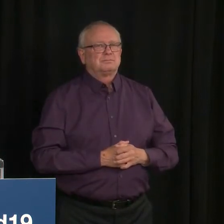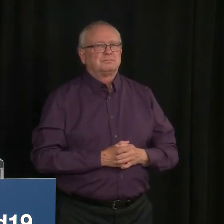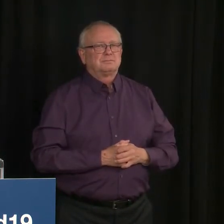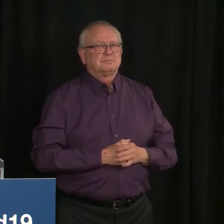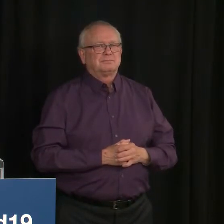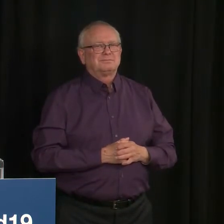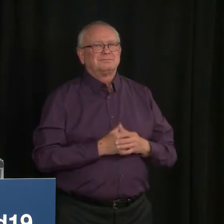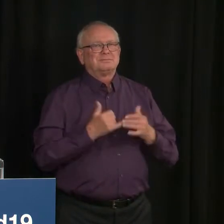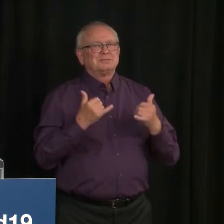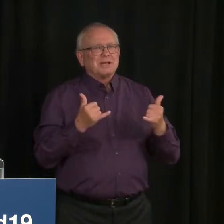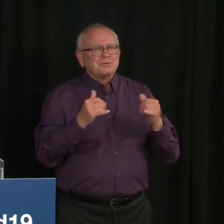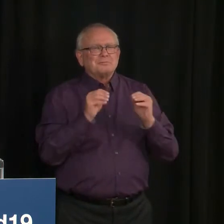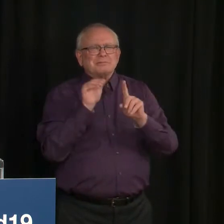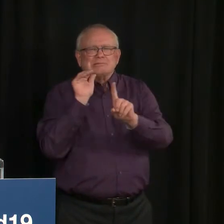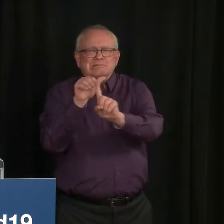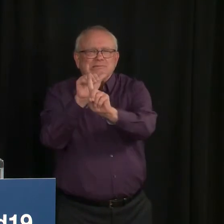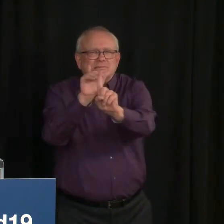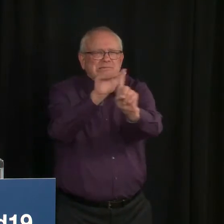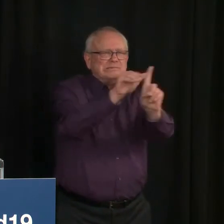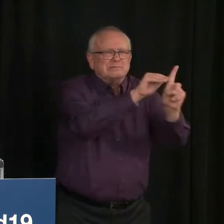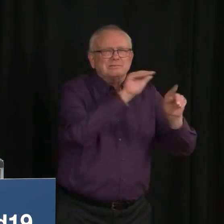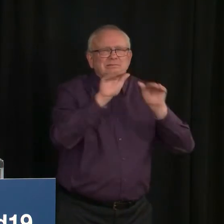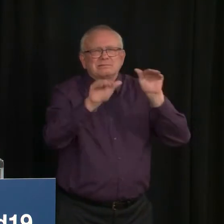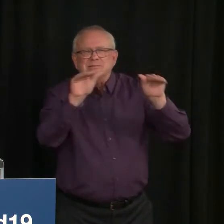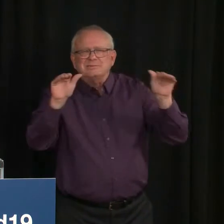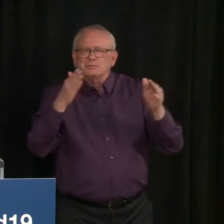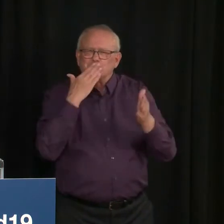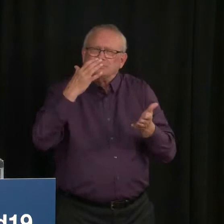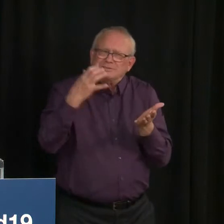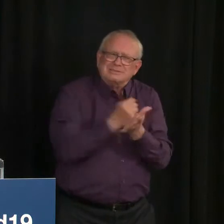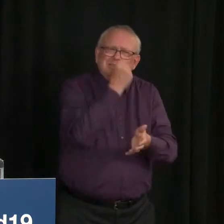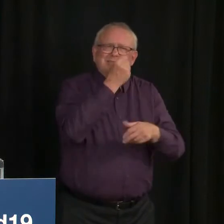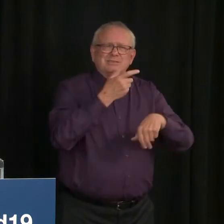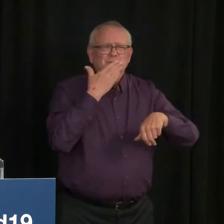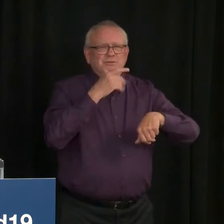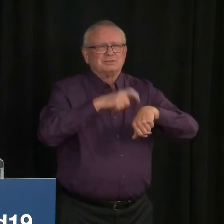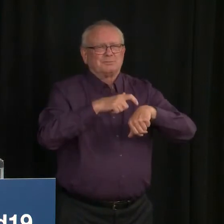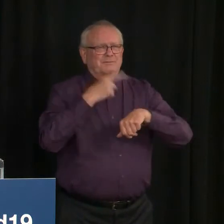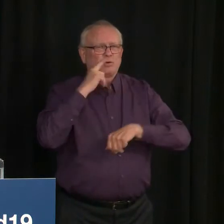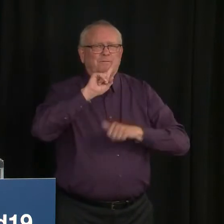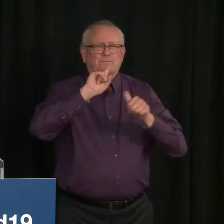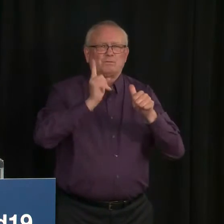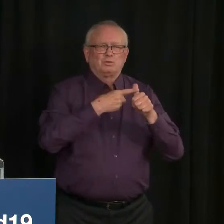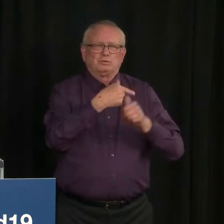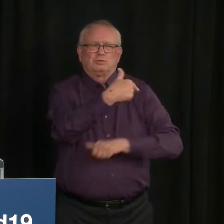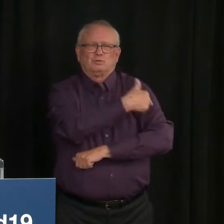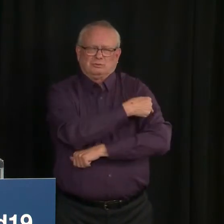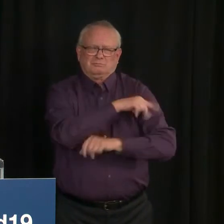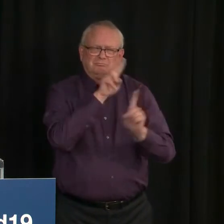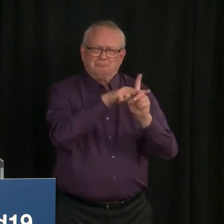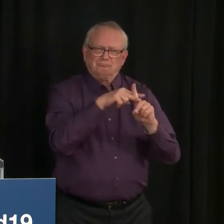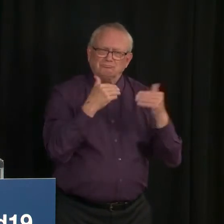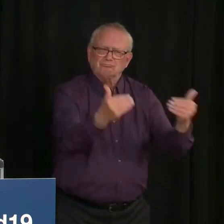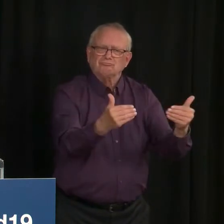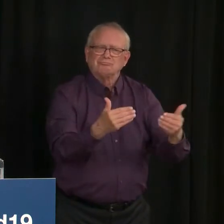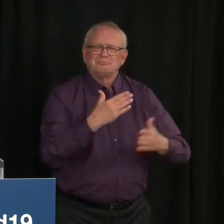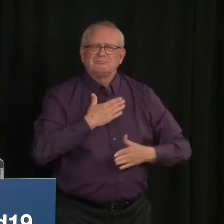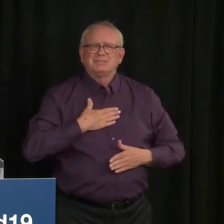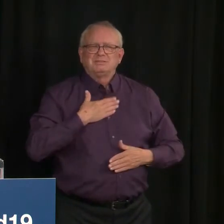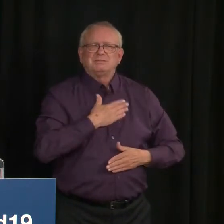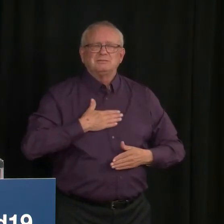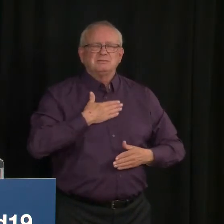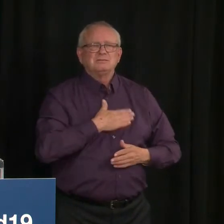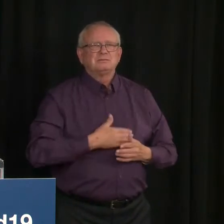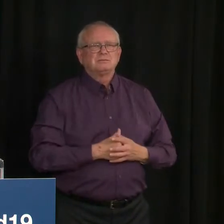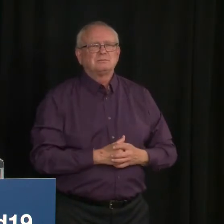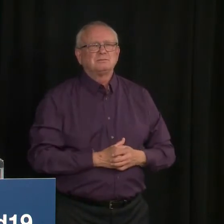is a reminder that now is the time. Again, there are appointments available, and so I know that we are continuing to get people